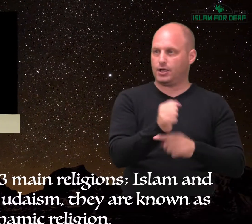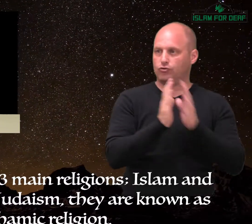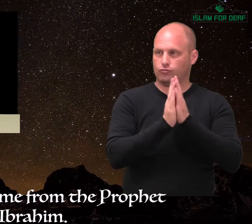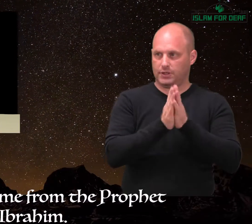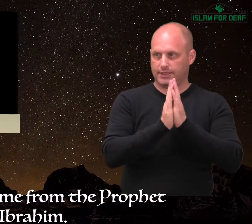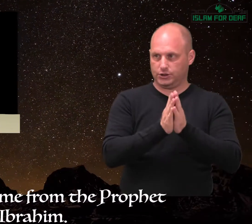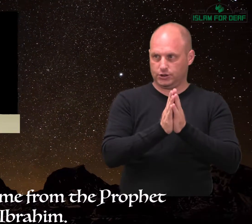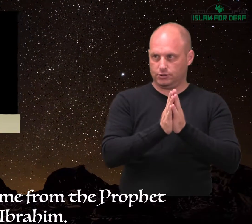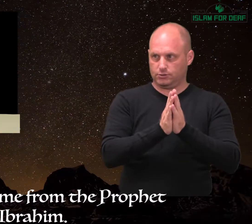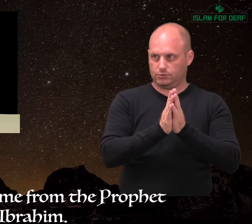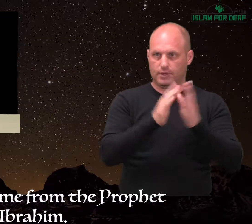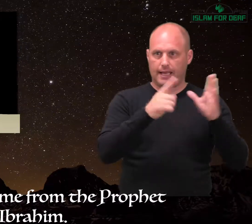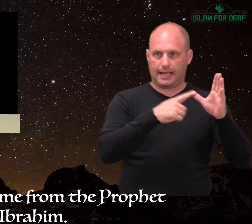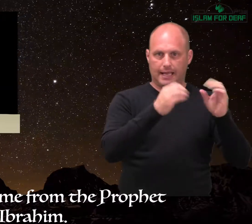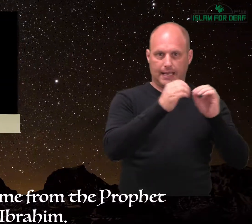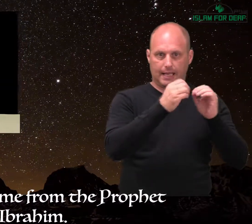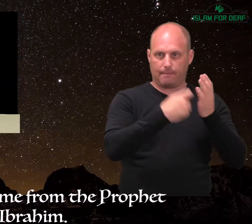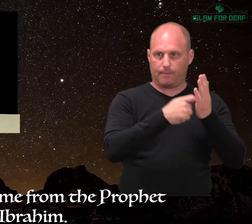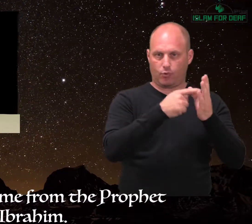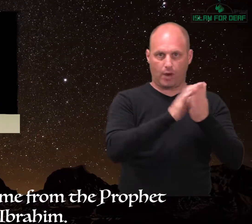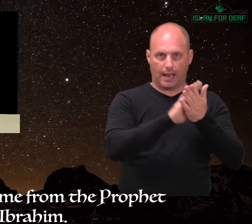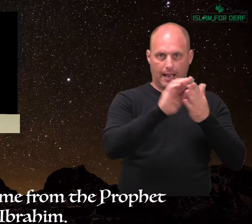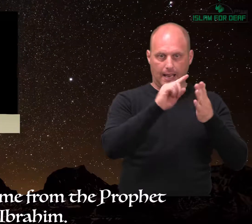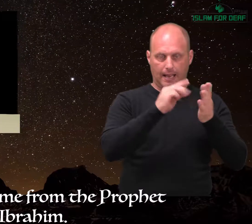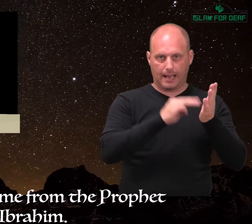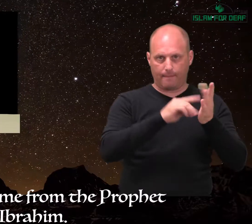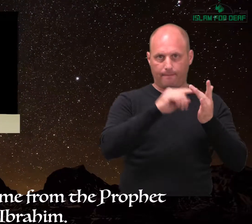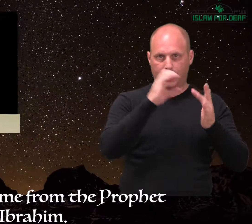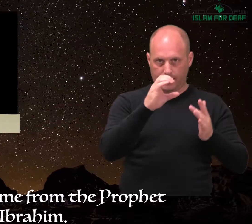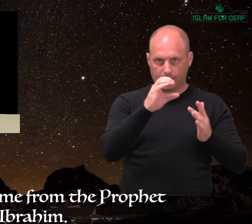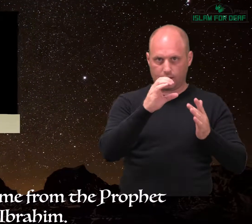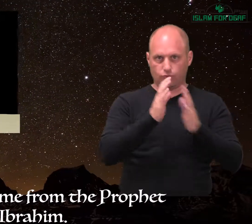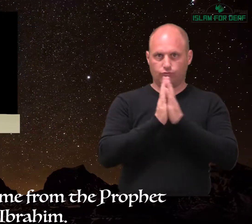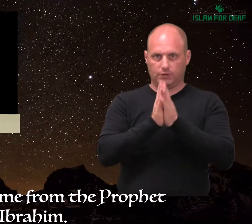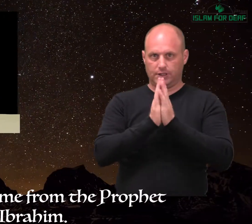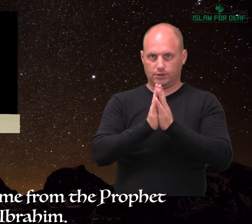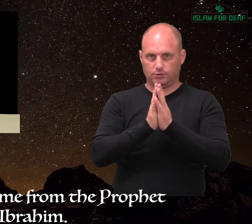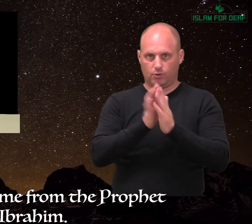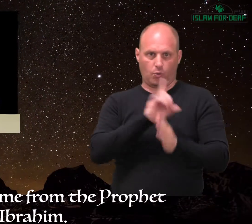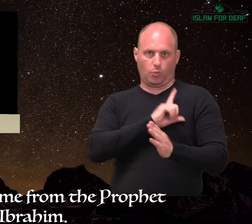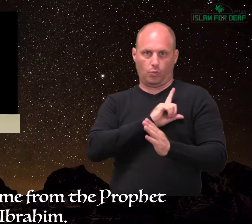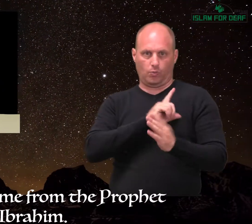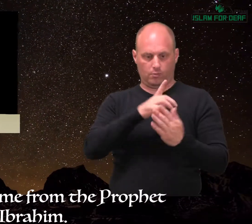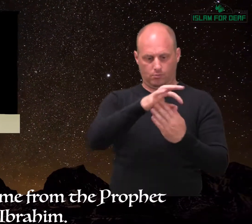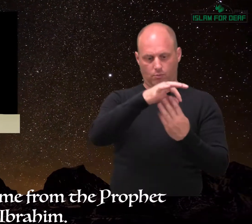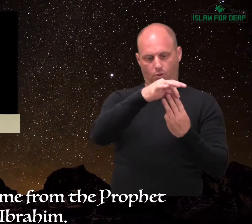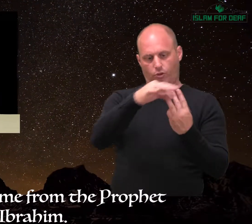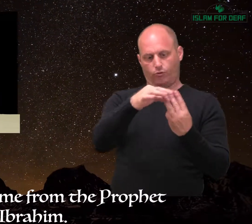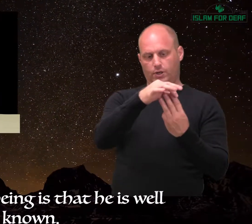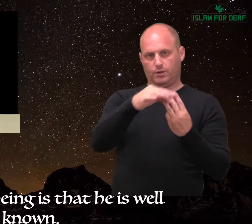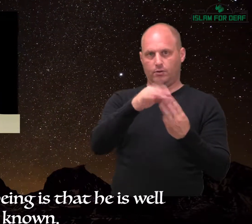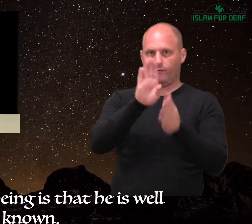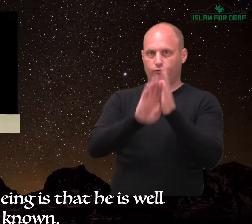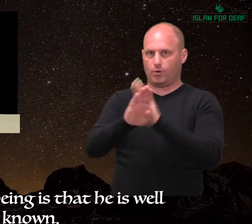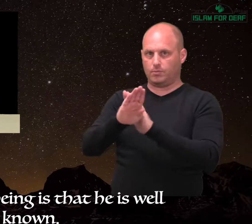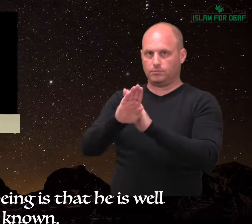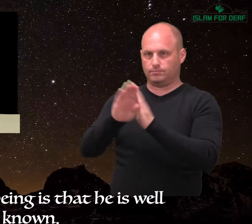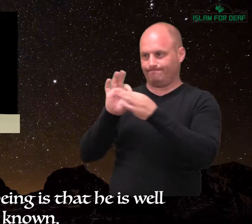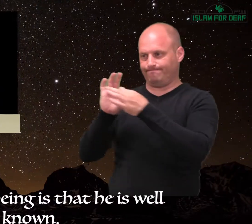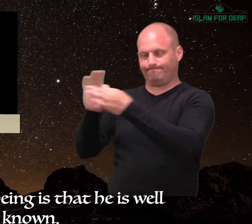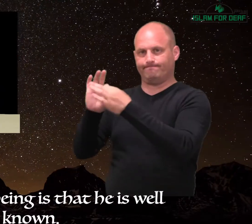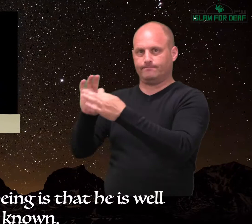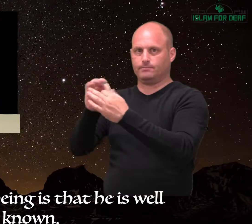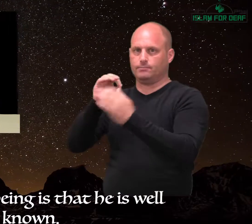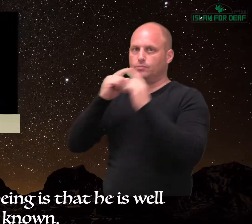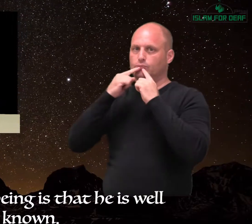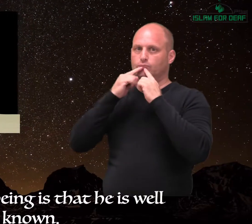Because all three, they come from the Prophet Ibrahim. The reason